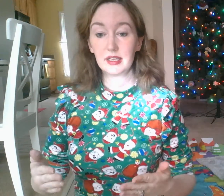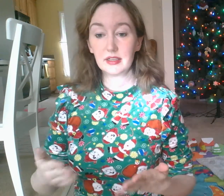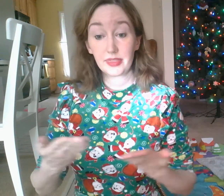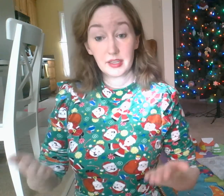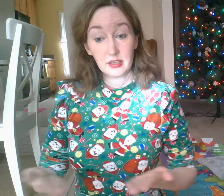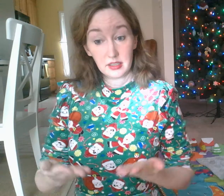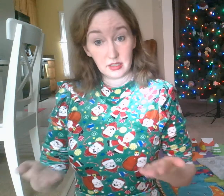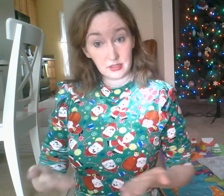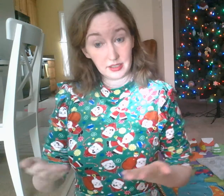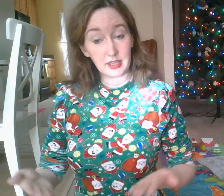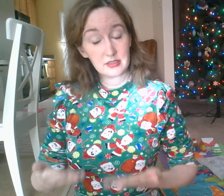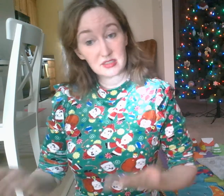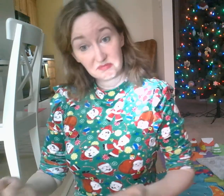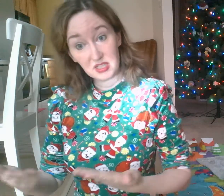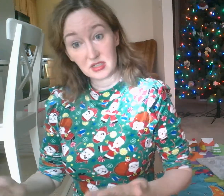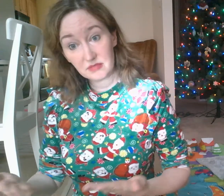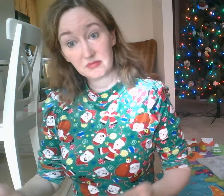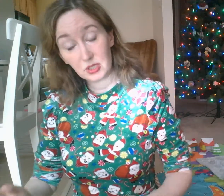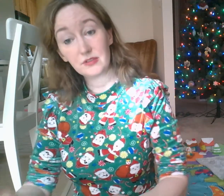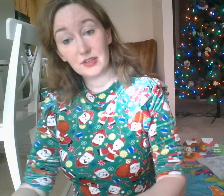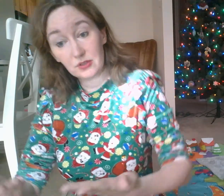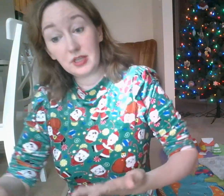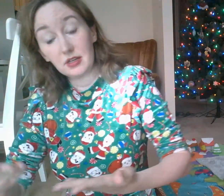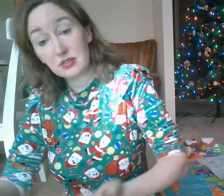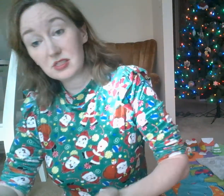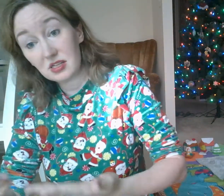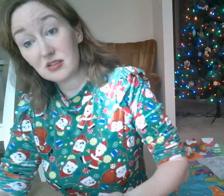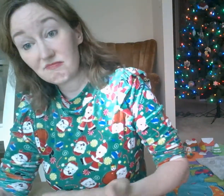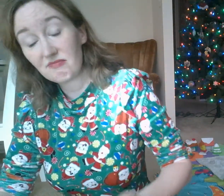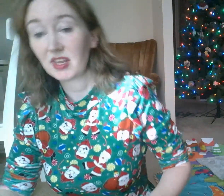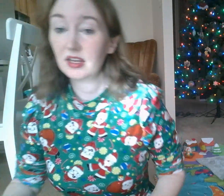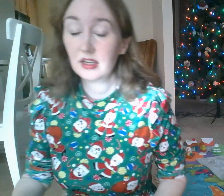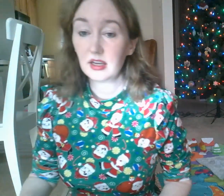say here again, just here. If you're near it, just here.